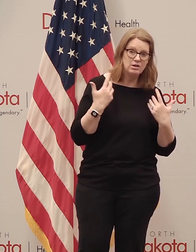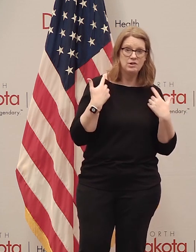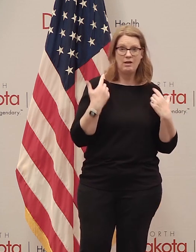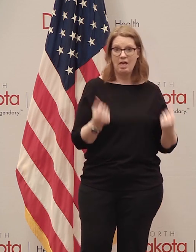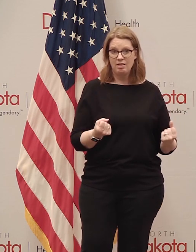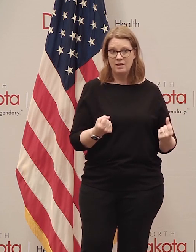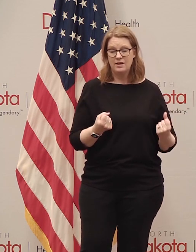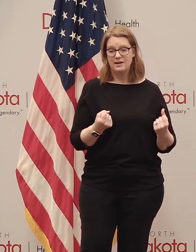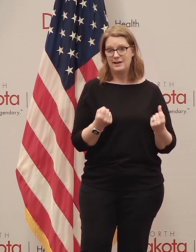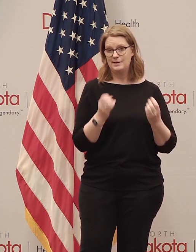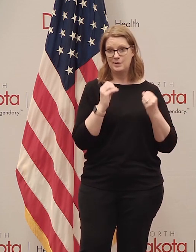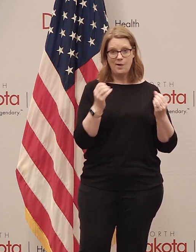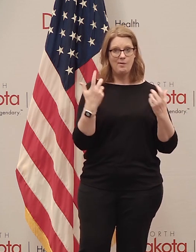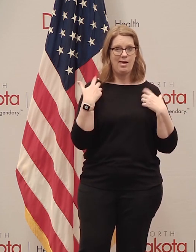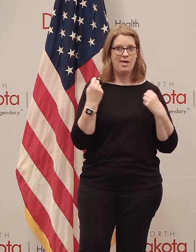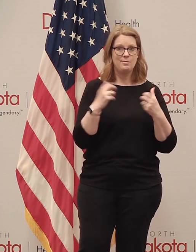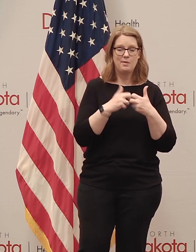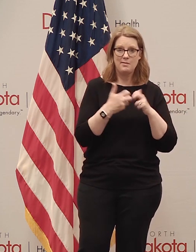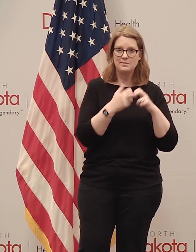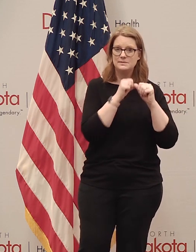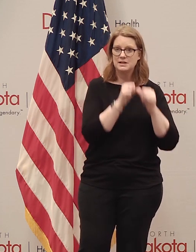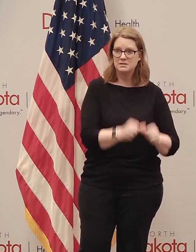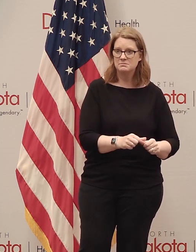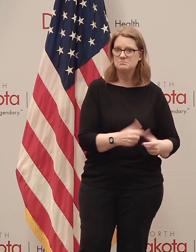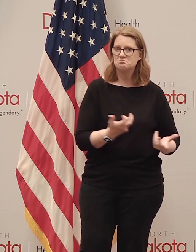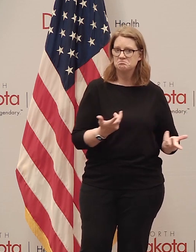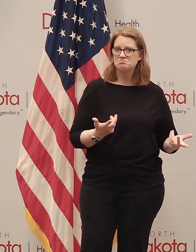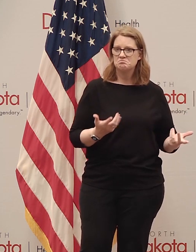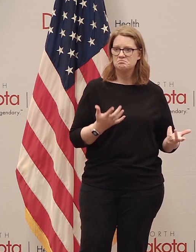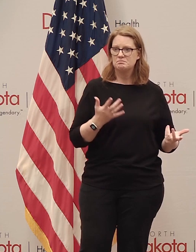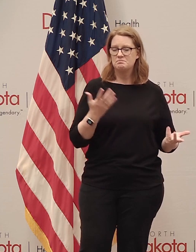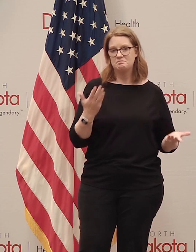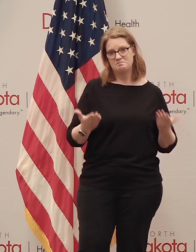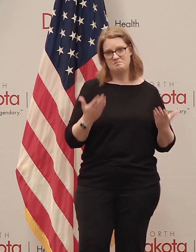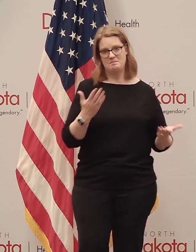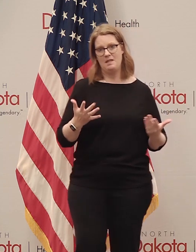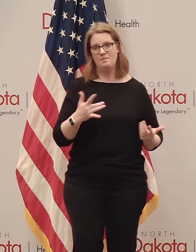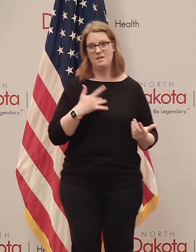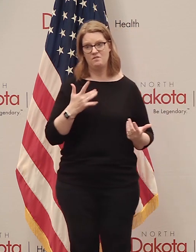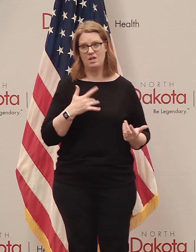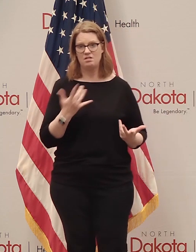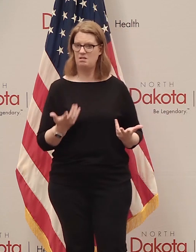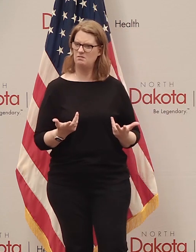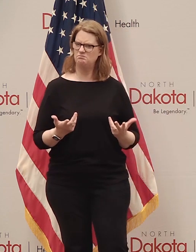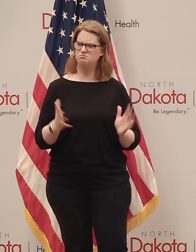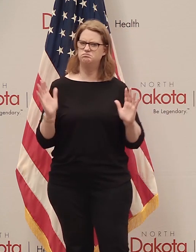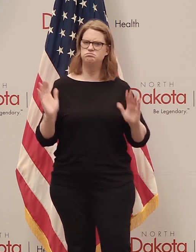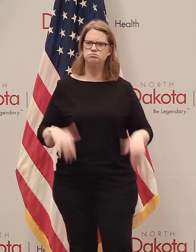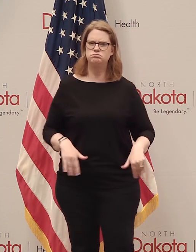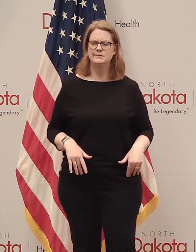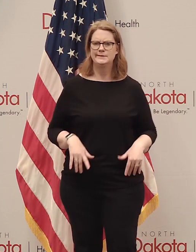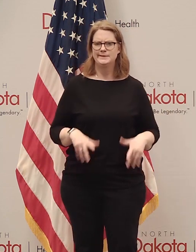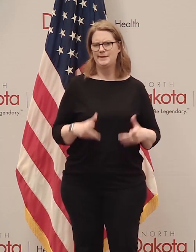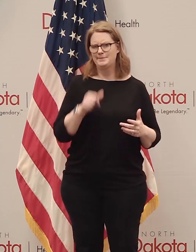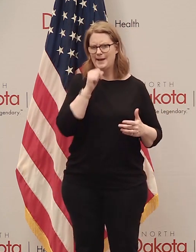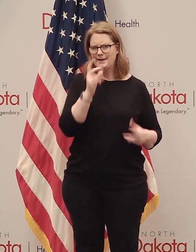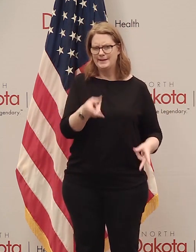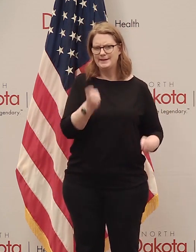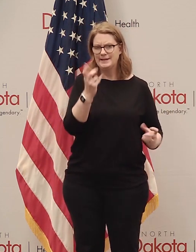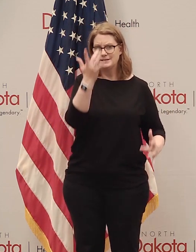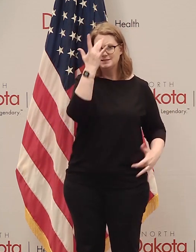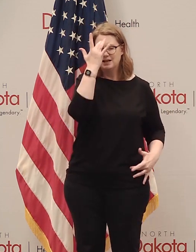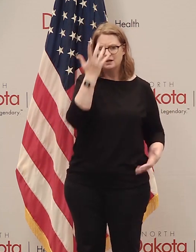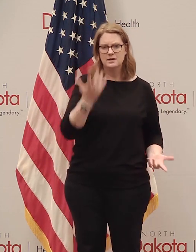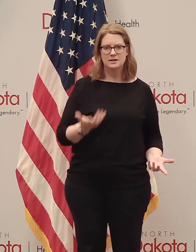had no underlying health conditions, you may feel, as a lot of young people do, that you're invulnerable to this. But there are many